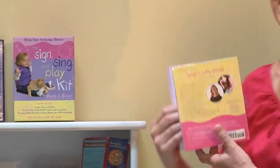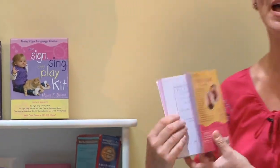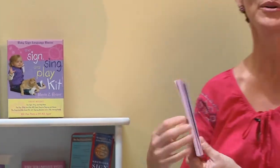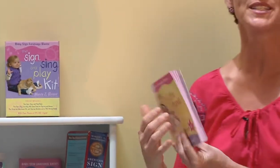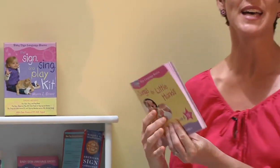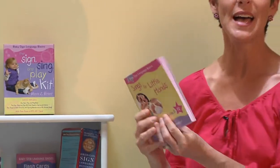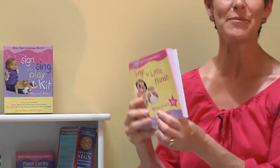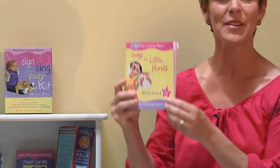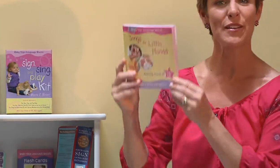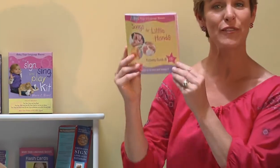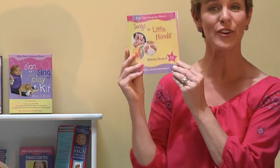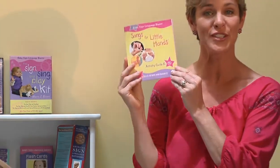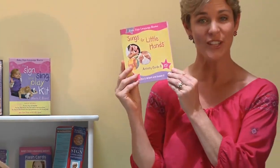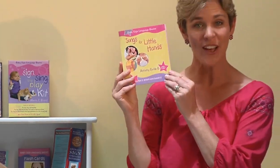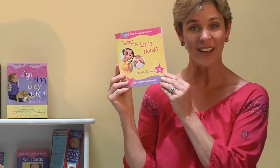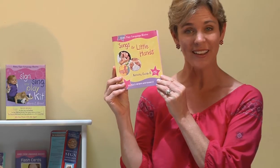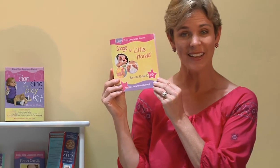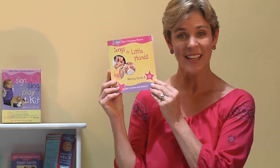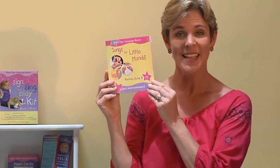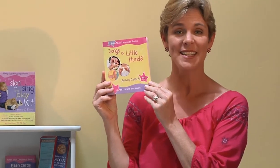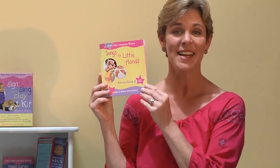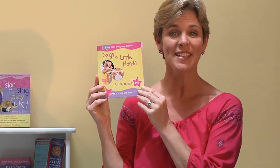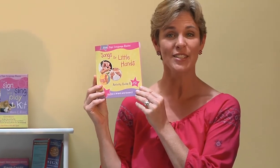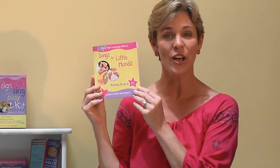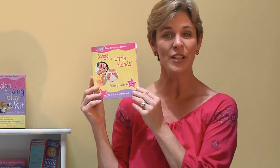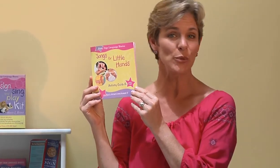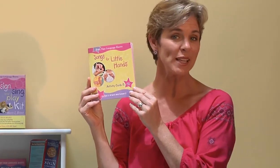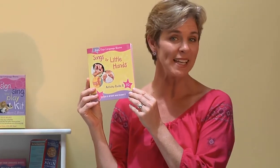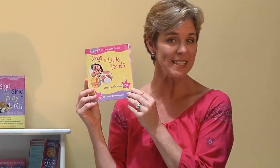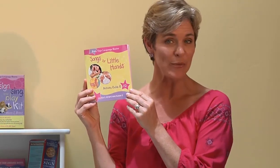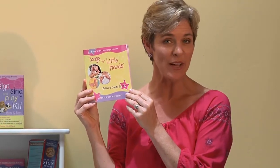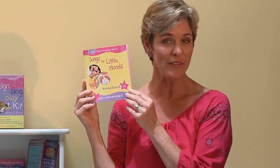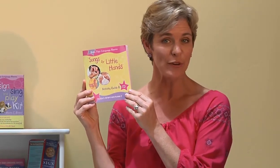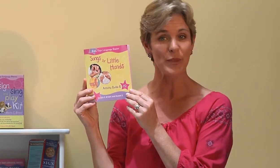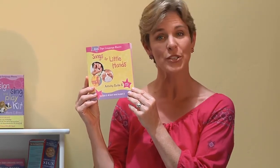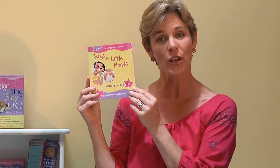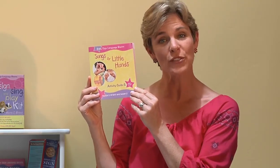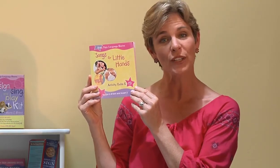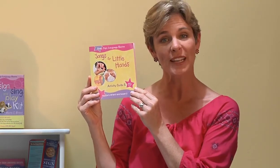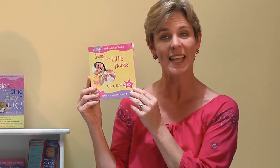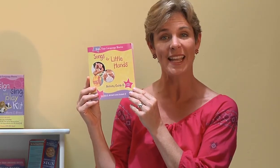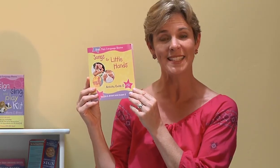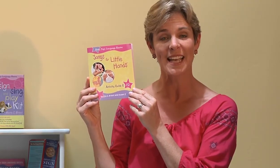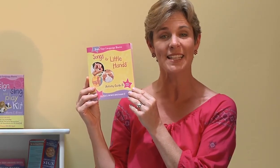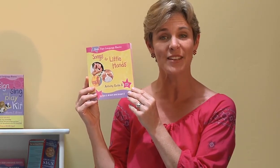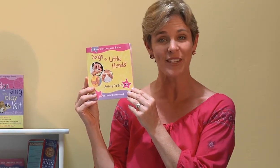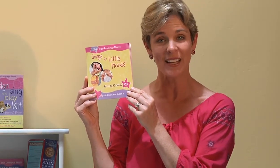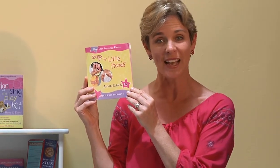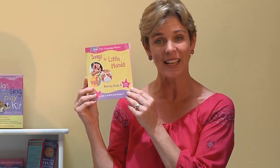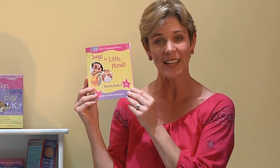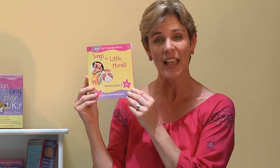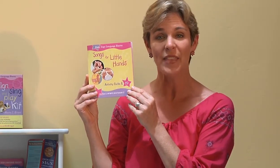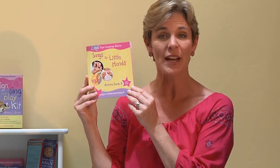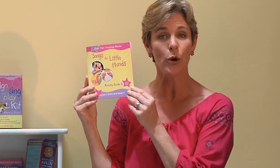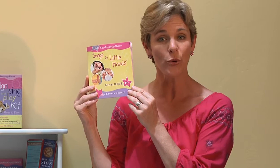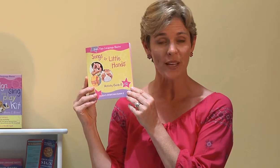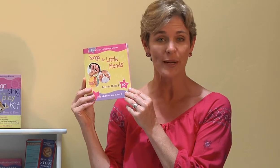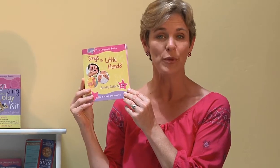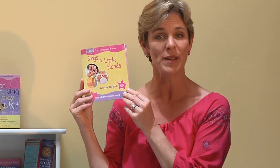Now it's time for a song. Today's song is a really easy one from the Songs for Little Hands activity guide that I co-created with my